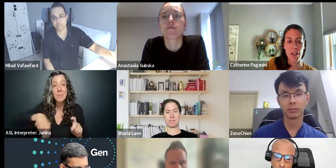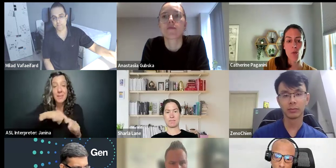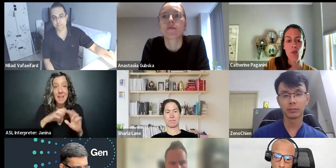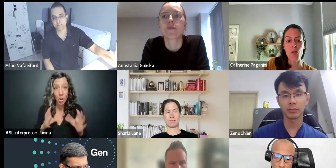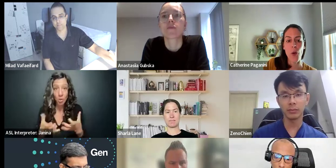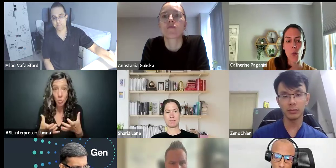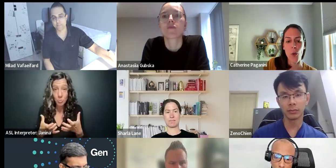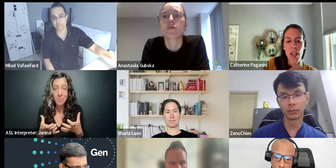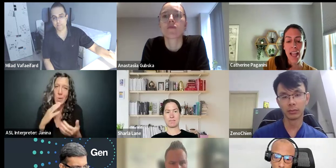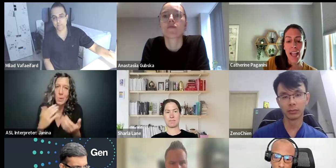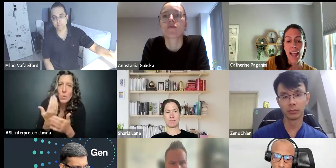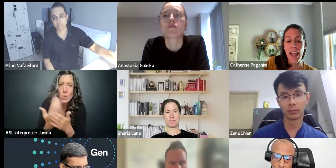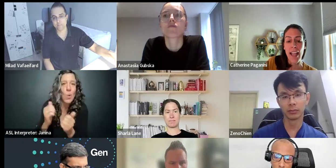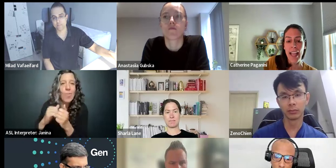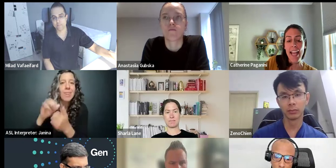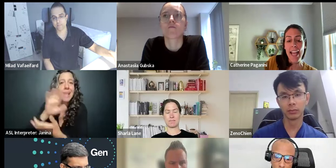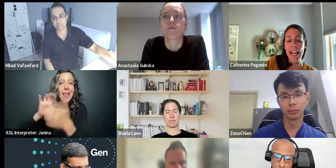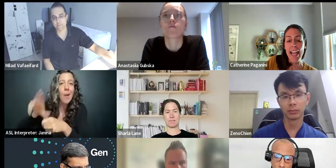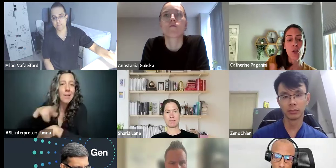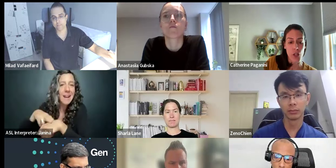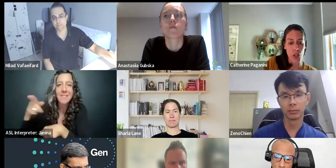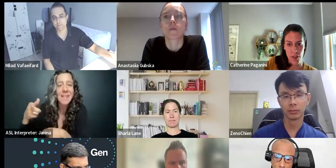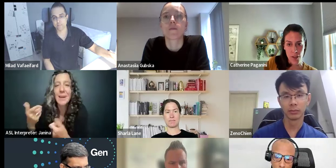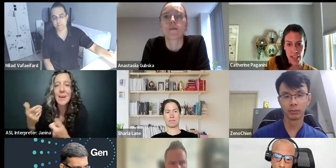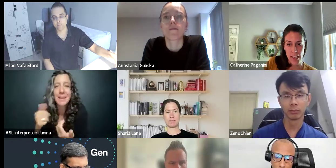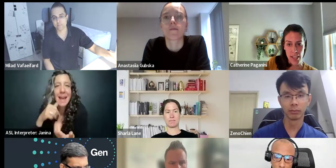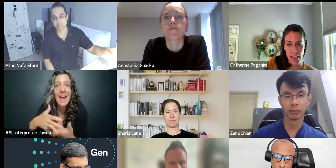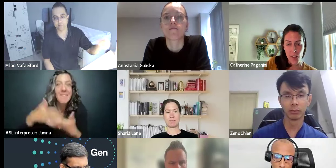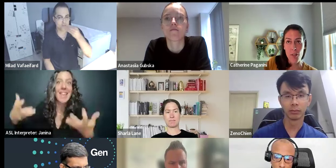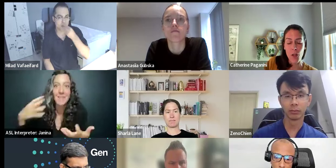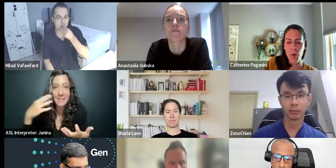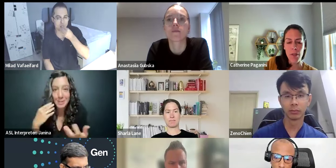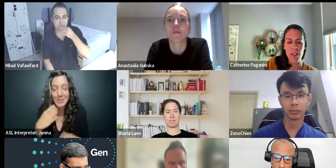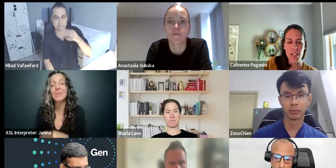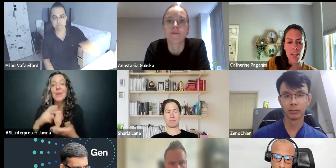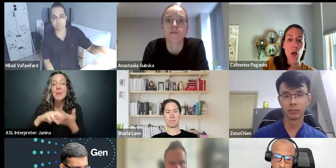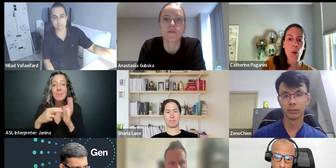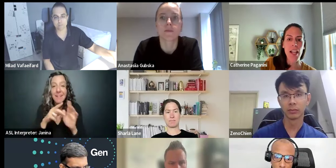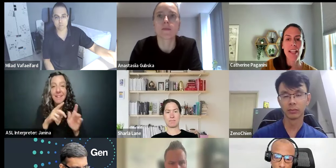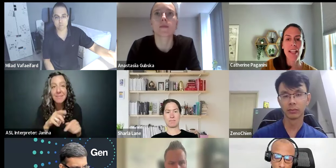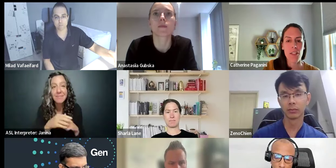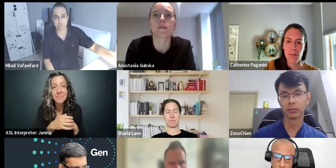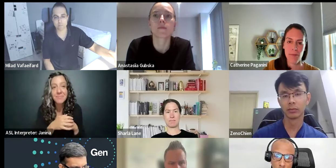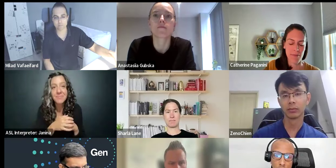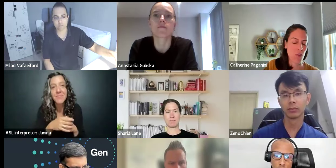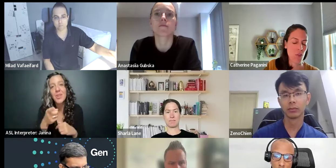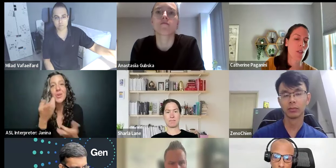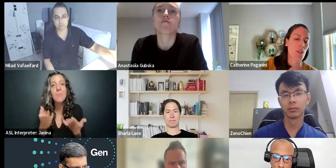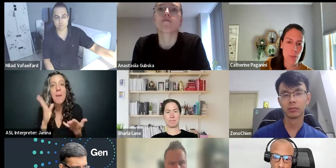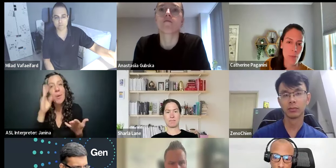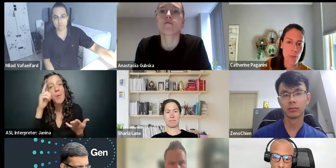cloud native. So as you learn about that, because you're probably going to say like, oh, I